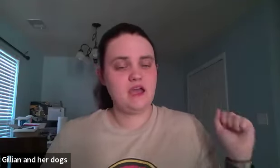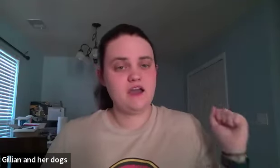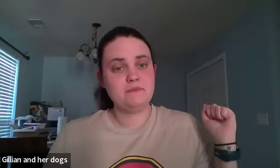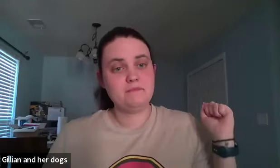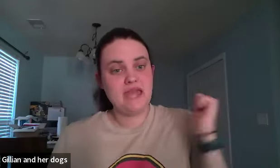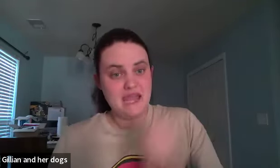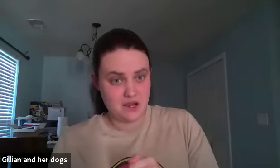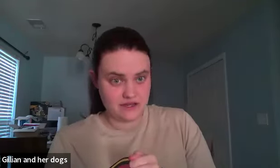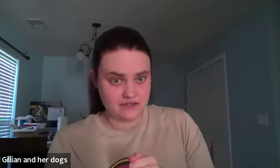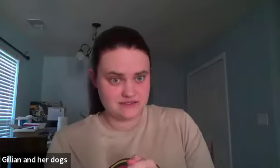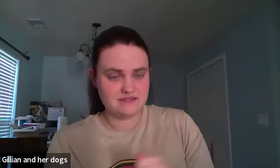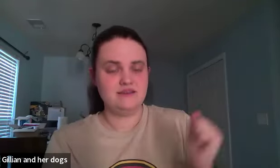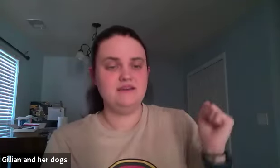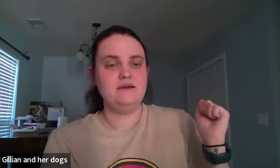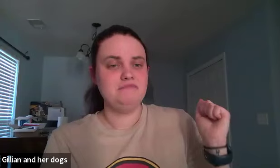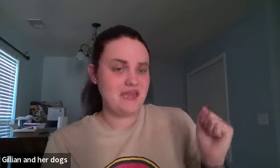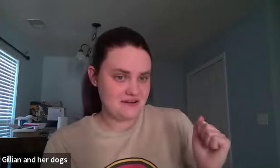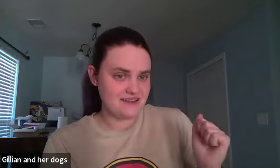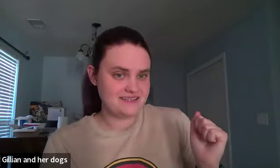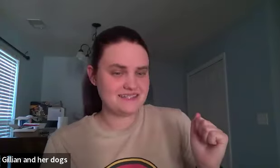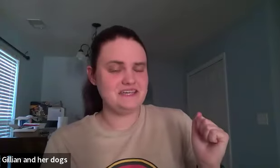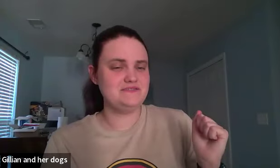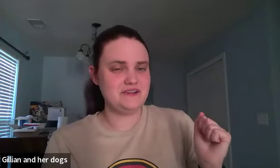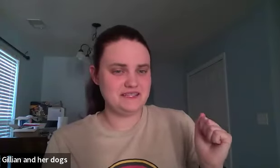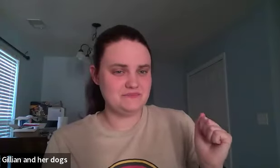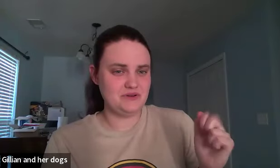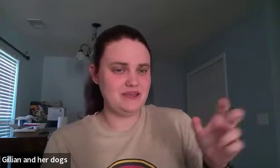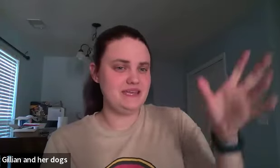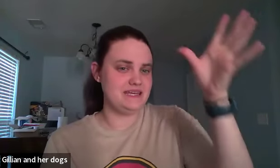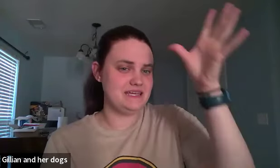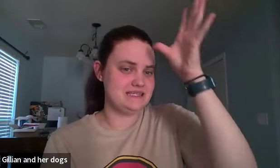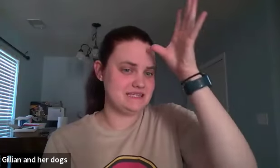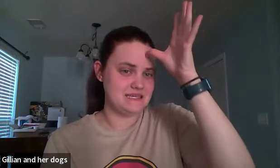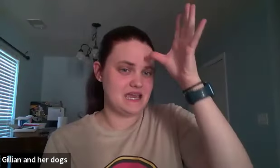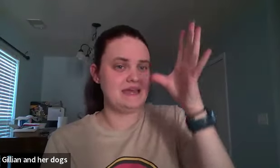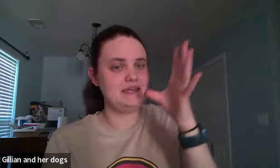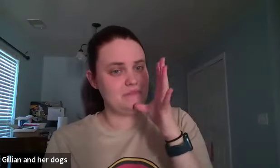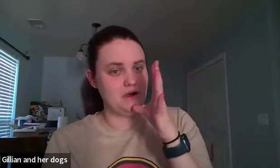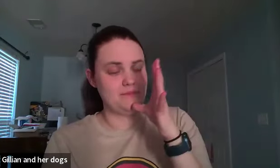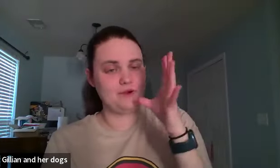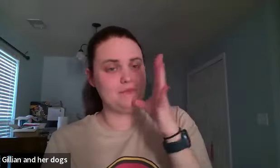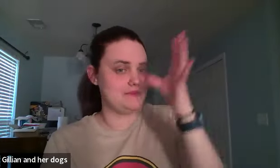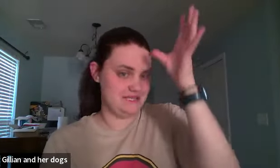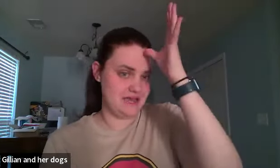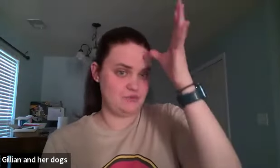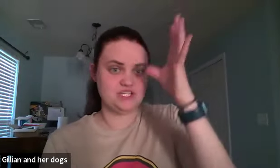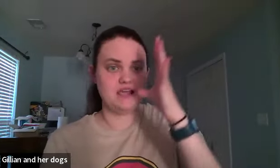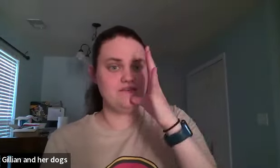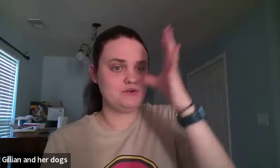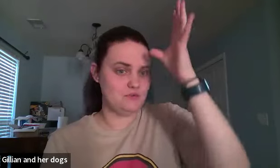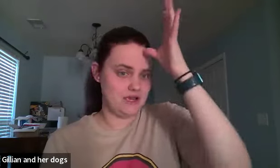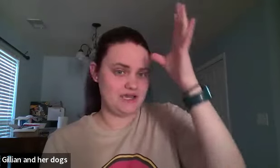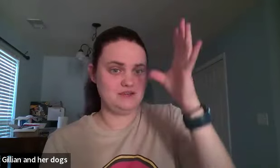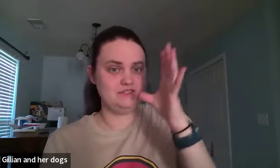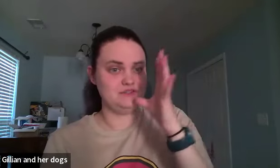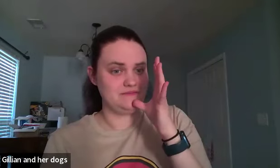Then we have parents. Parents is very simple. It is dad and mom or mom and dad, whichever way you do